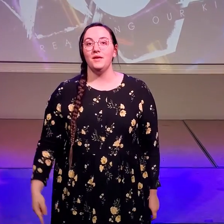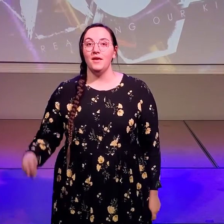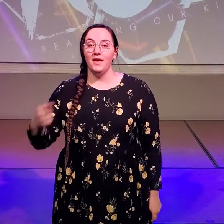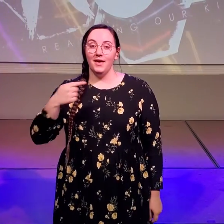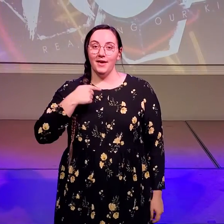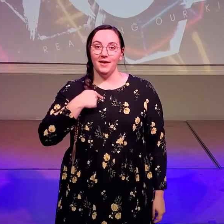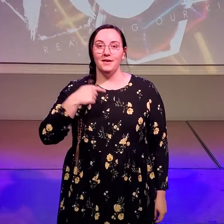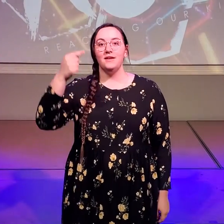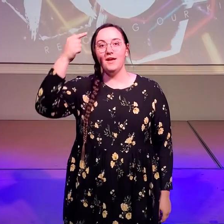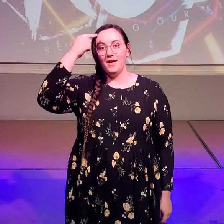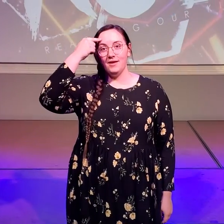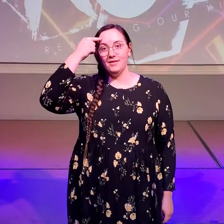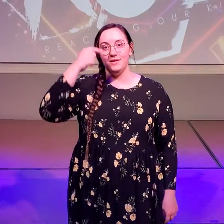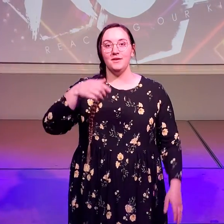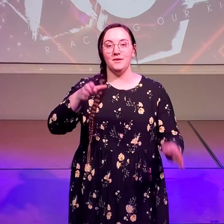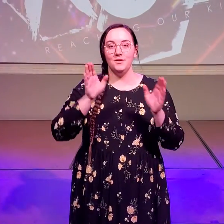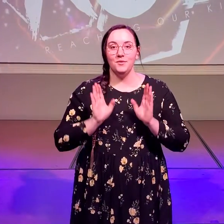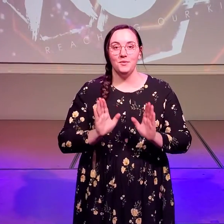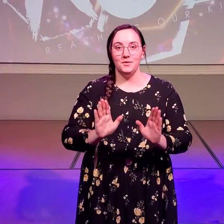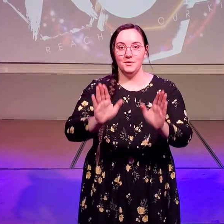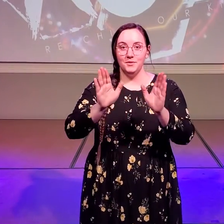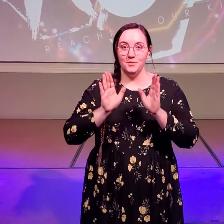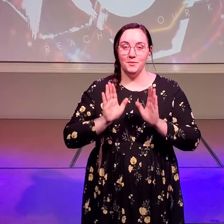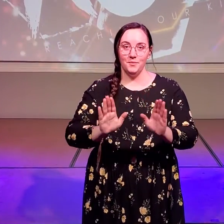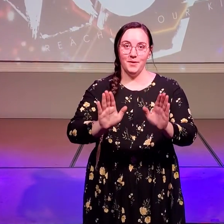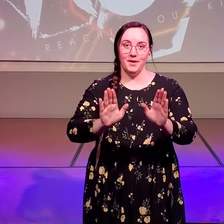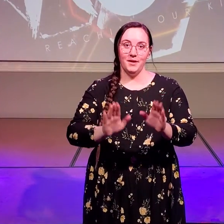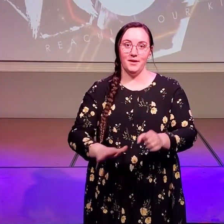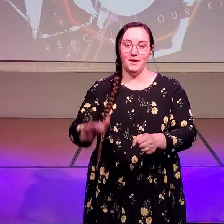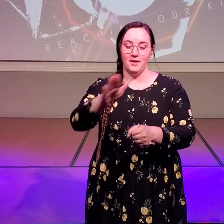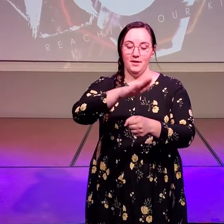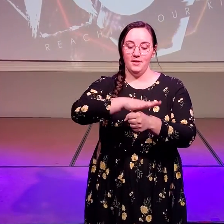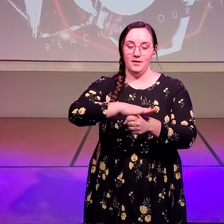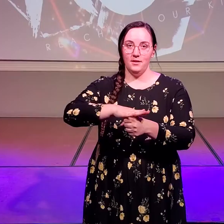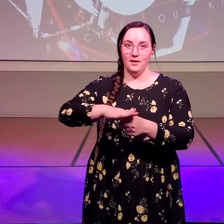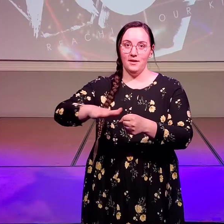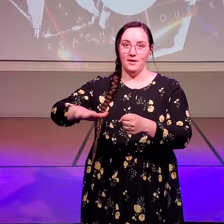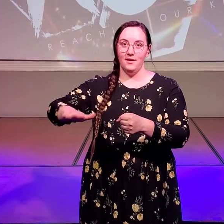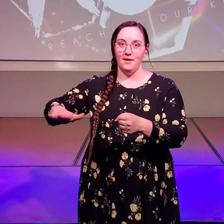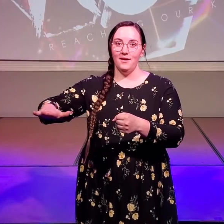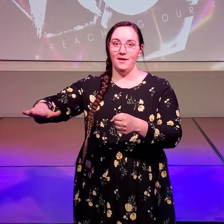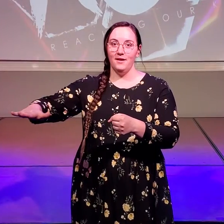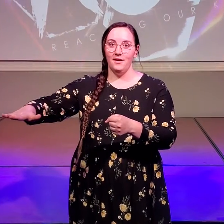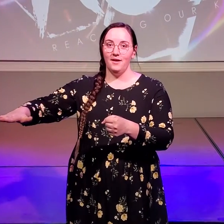And I keep you doing it all